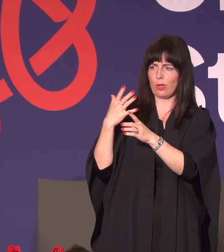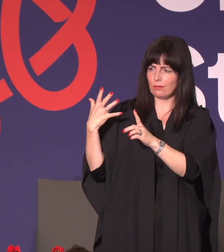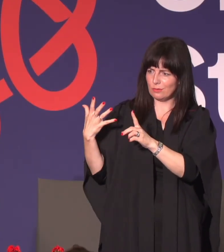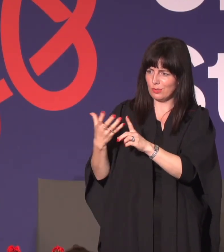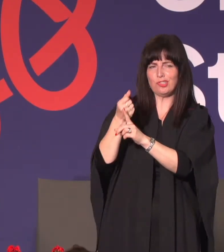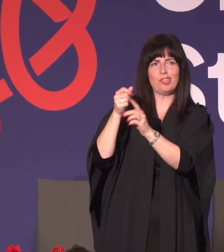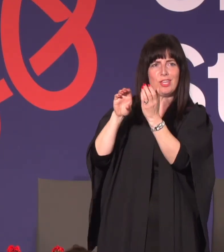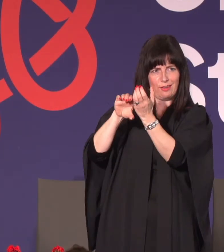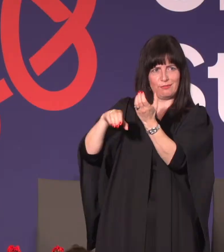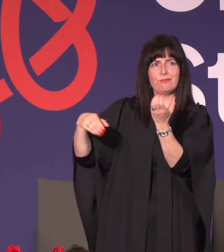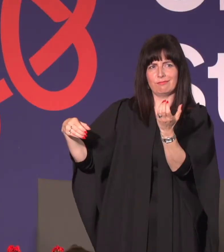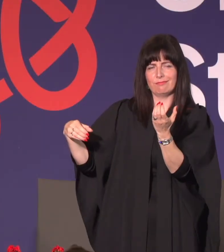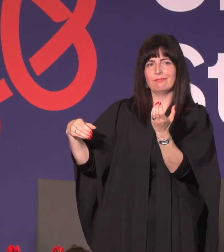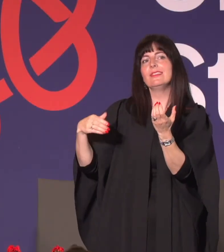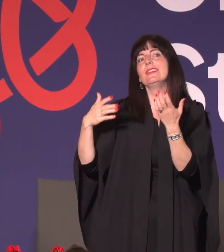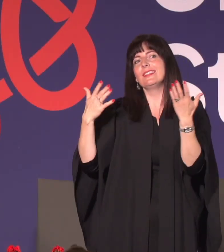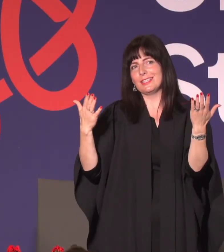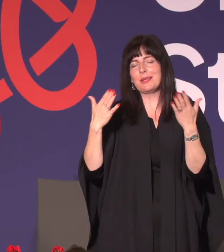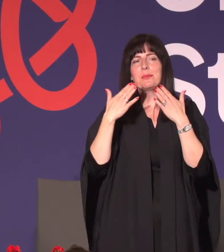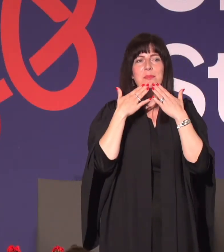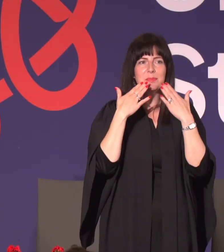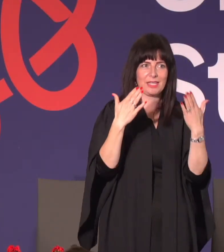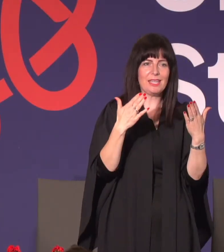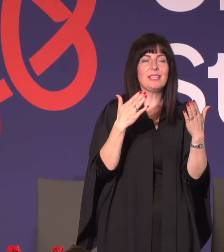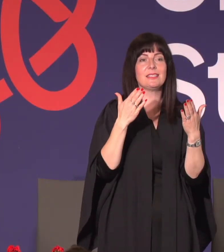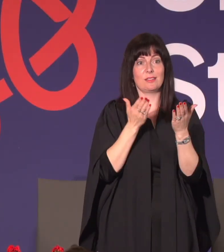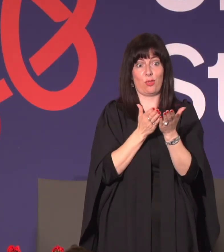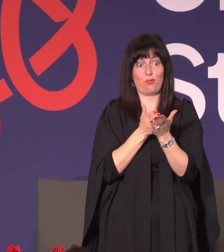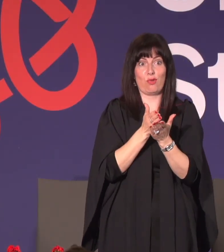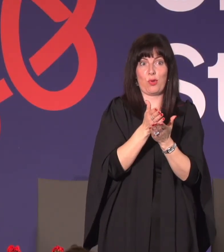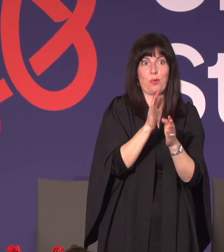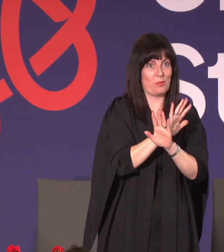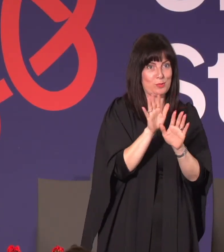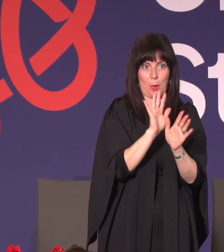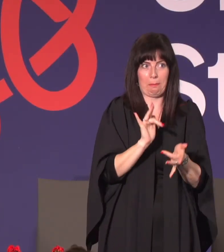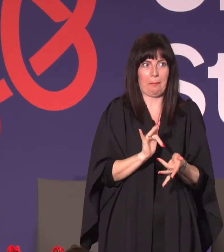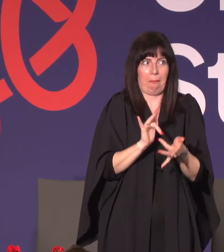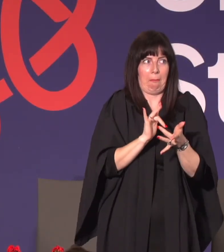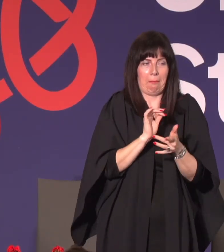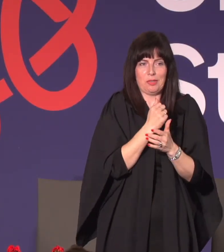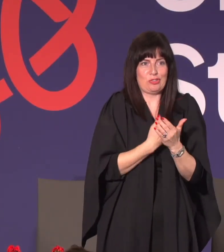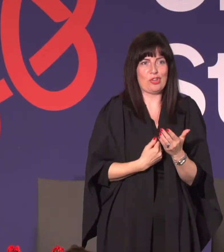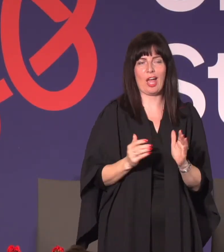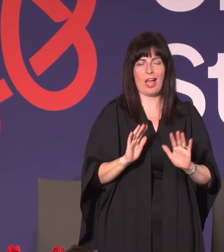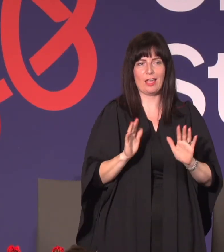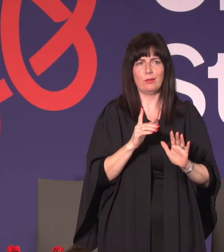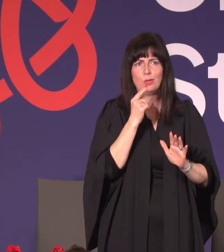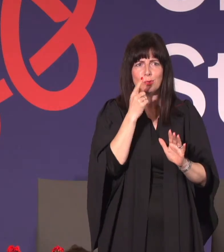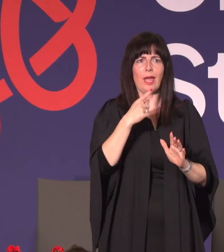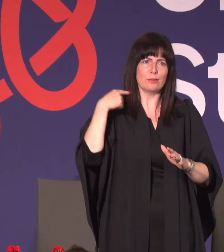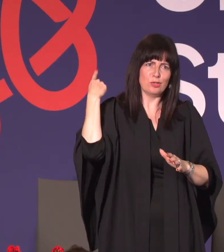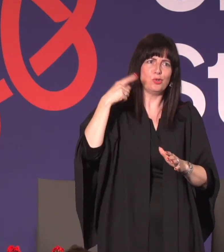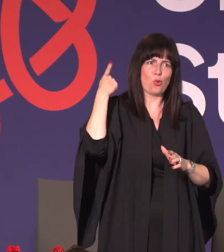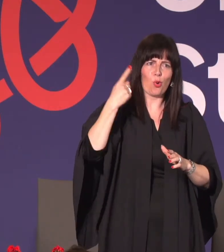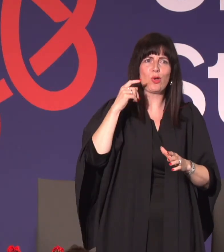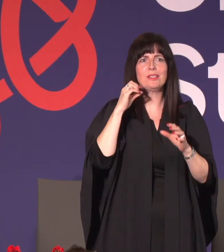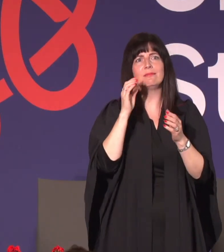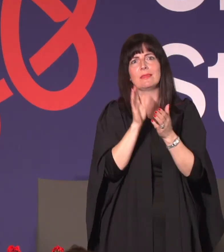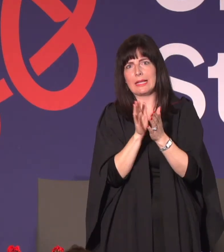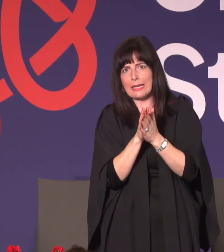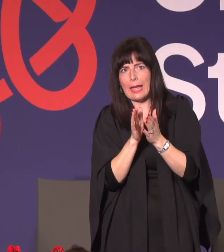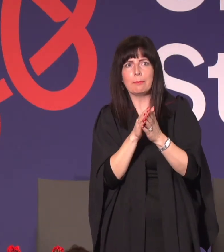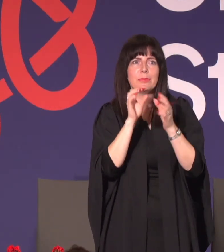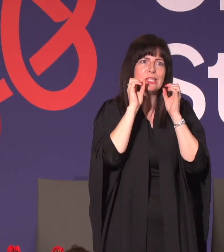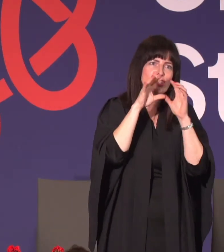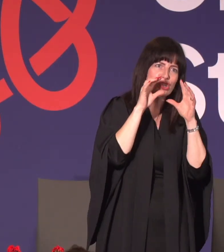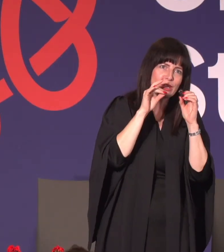academic award. So please, during the ceremony, don't be shy. Make as much noise as you possibly can. Clapping,